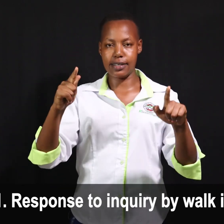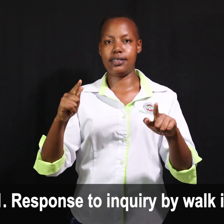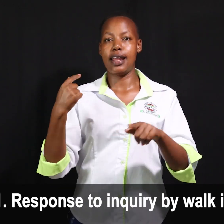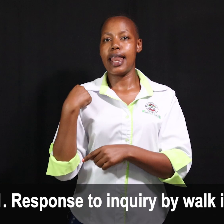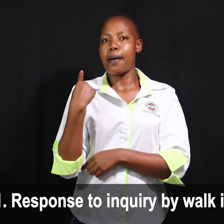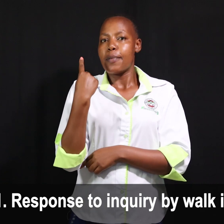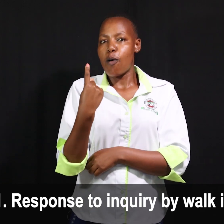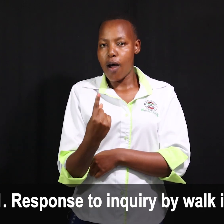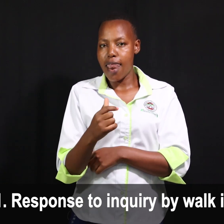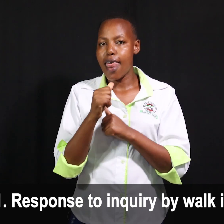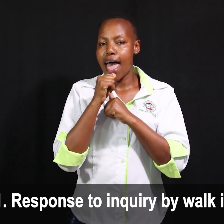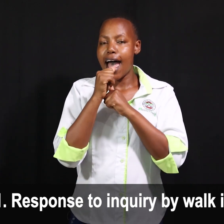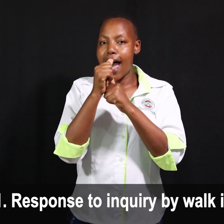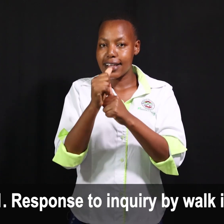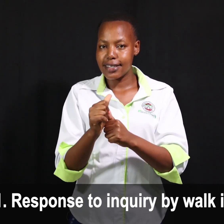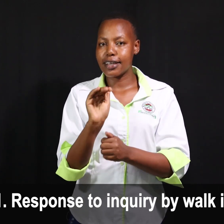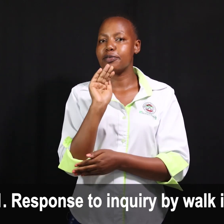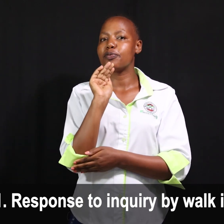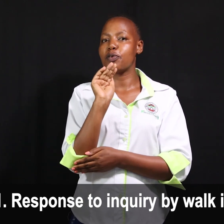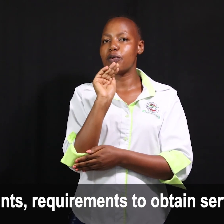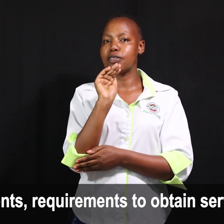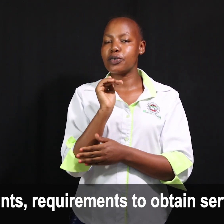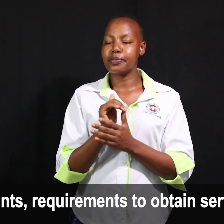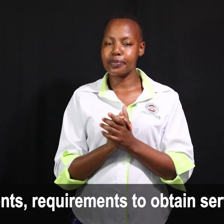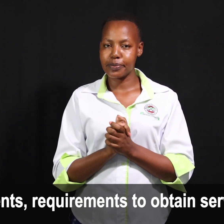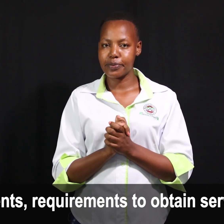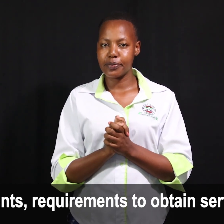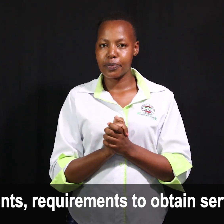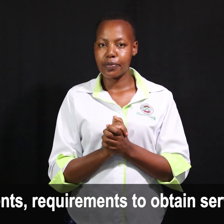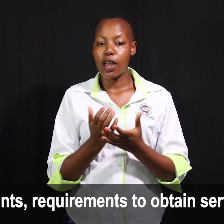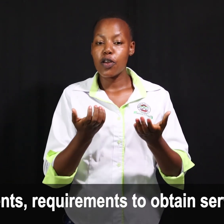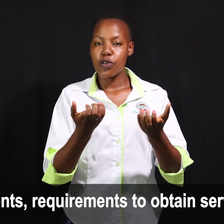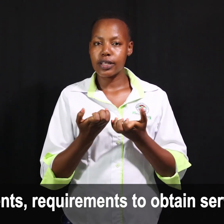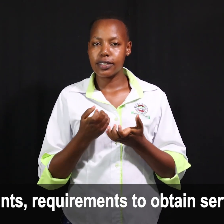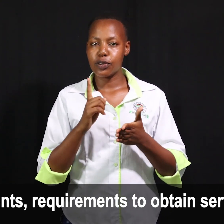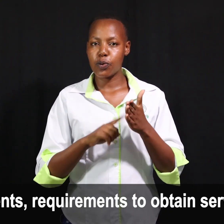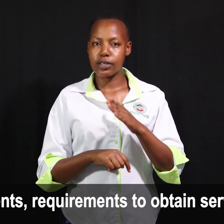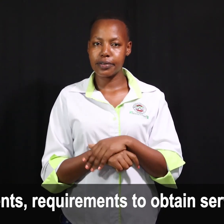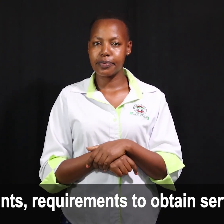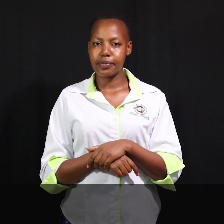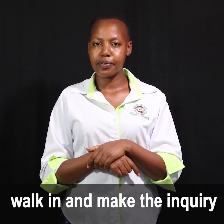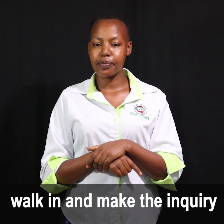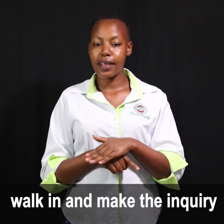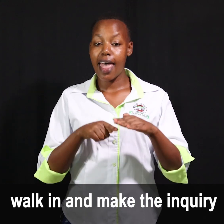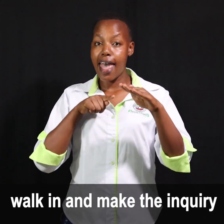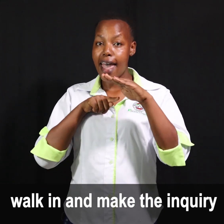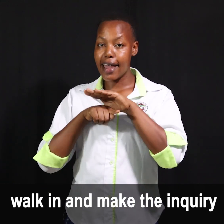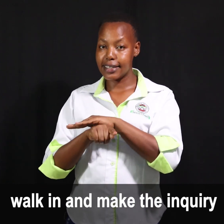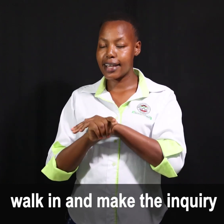1. Response to inquiry by walk-in clients. Requirements to obtain service. Walk in and make the